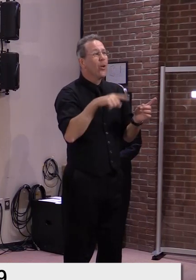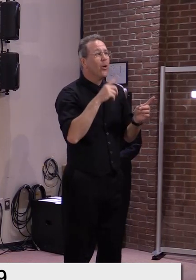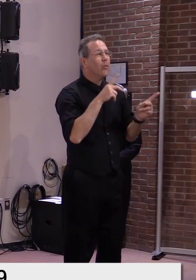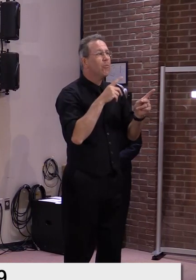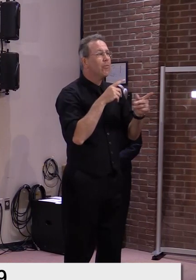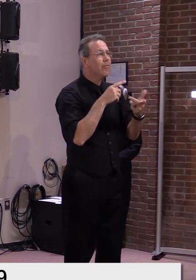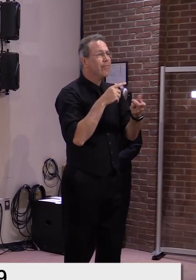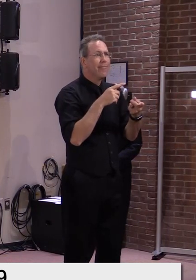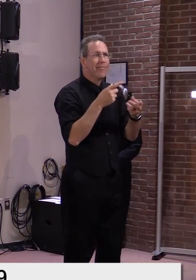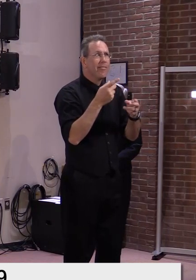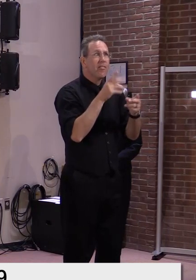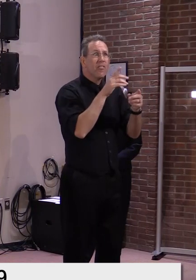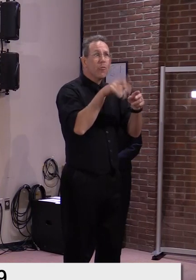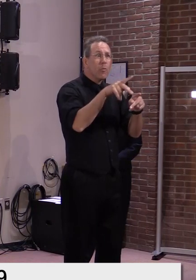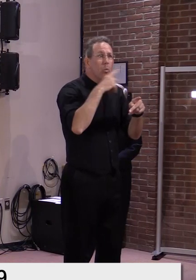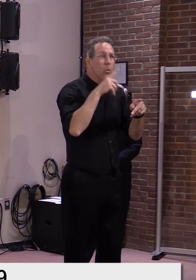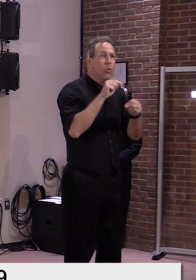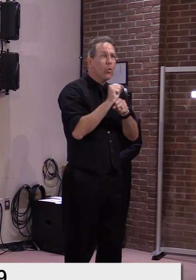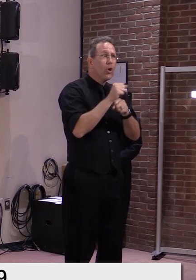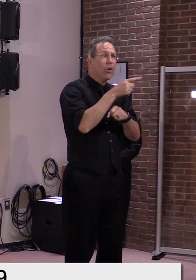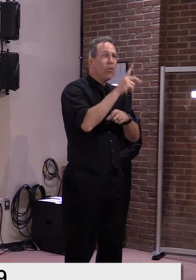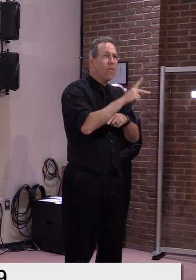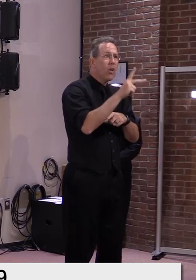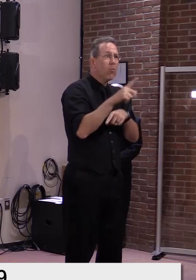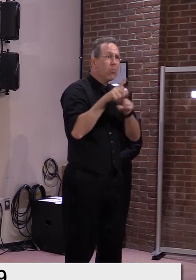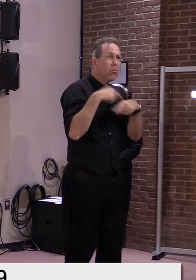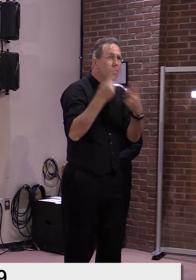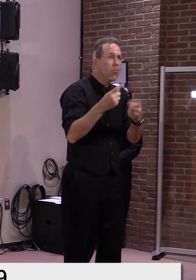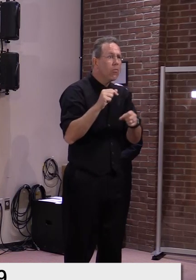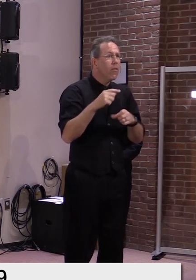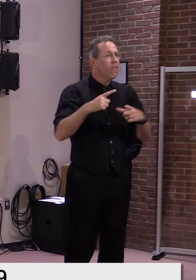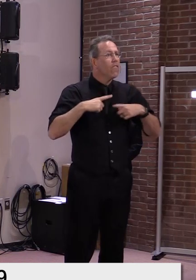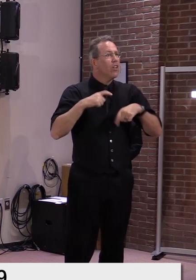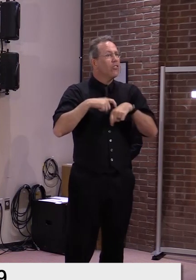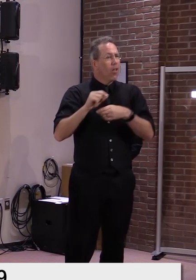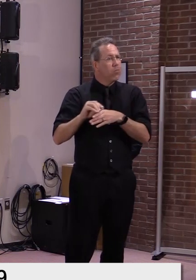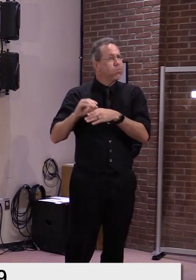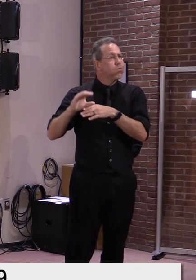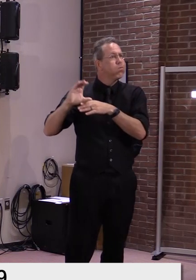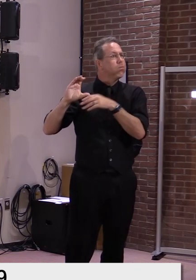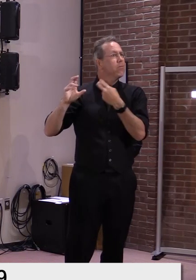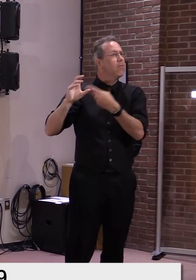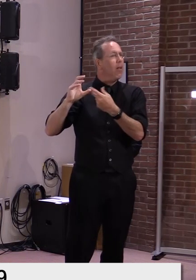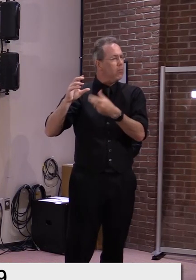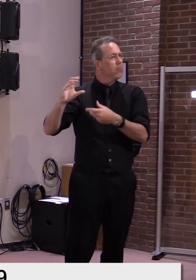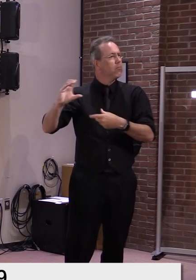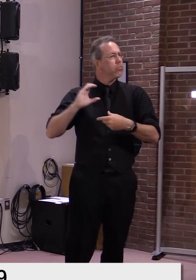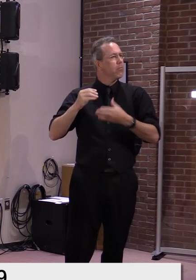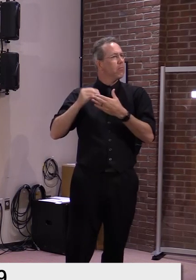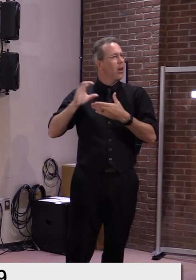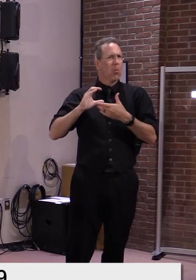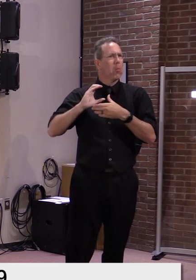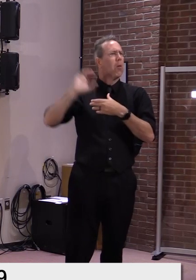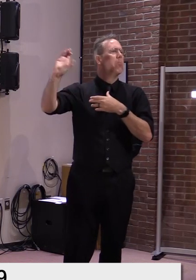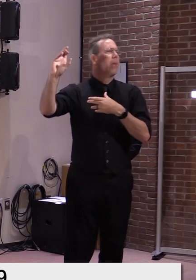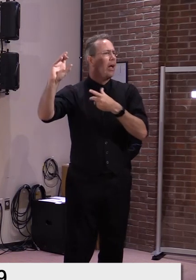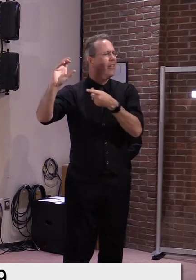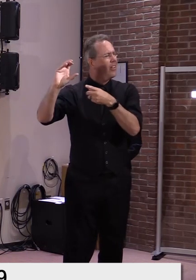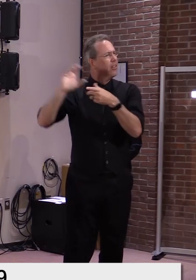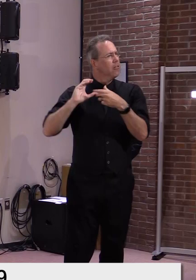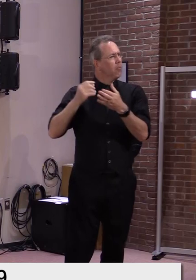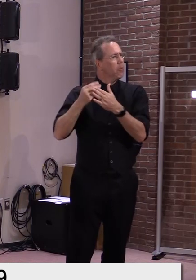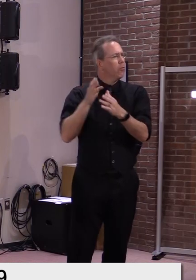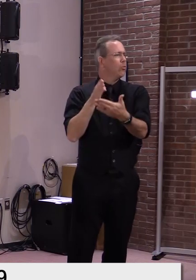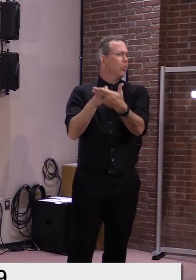suit travels through the court system. So we continue to provide rapid response services, unemployment